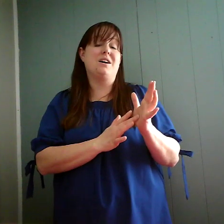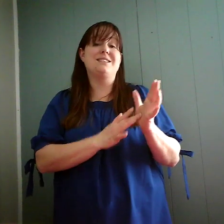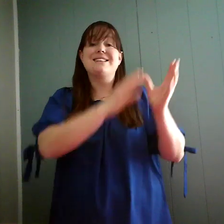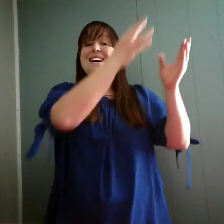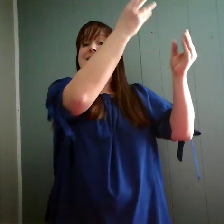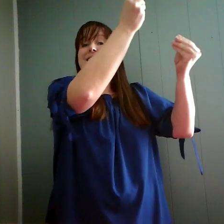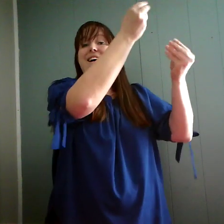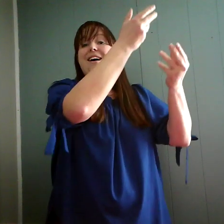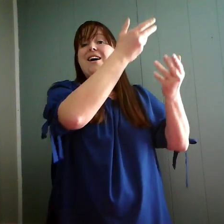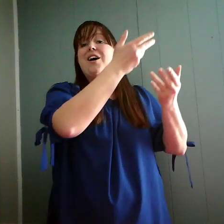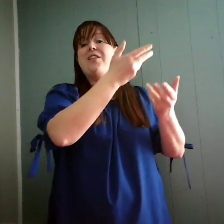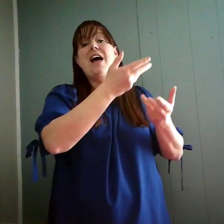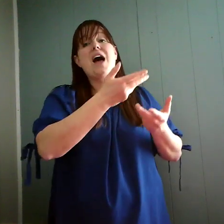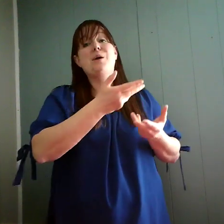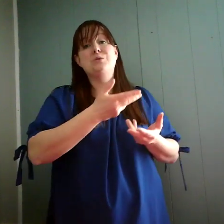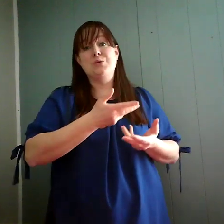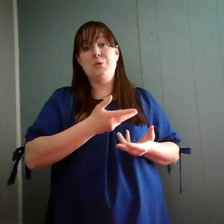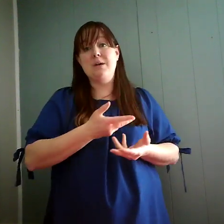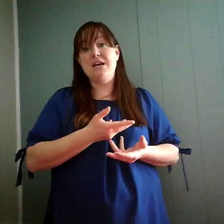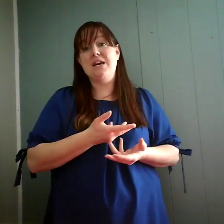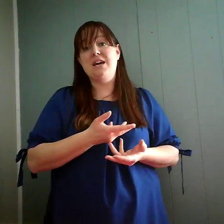Jesus, tell them to me.